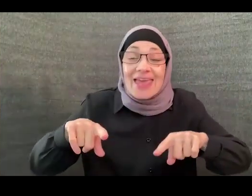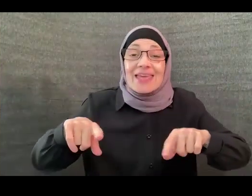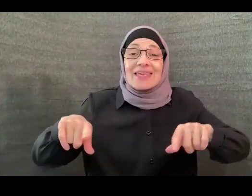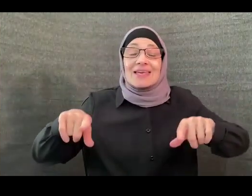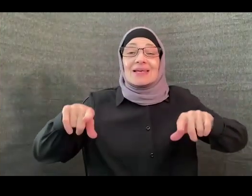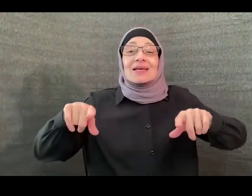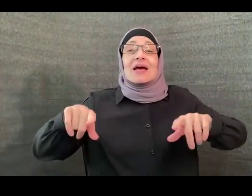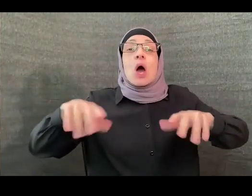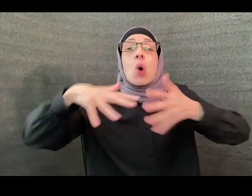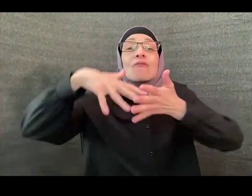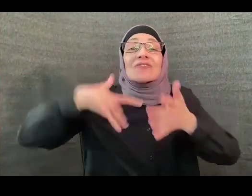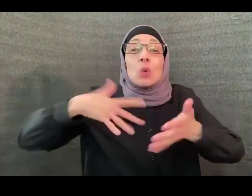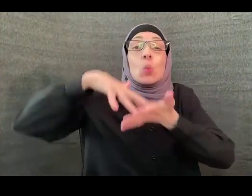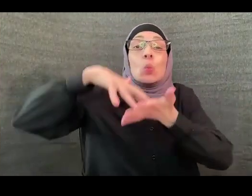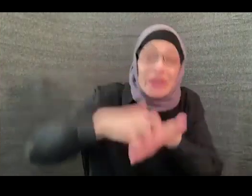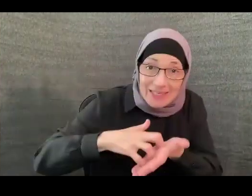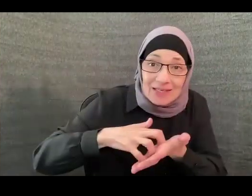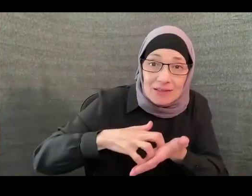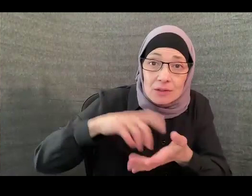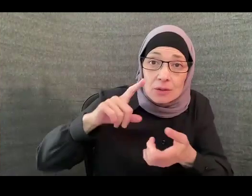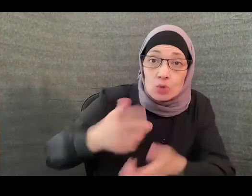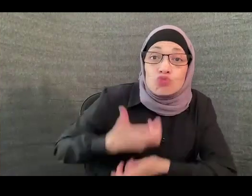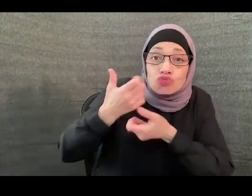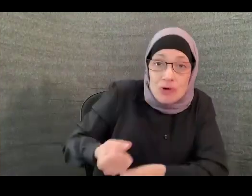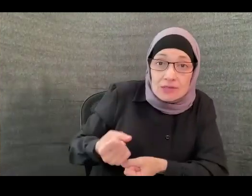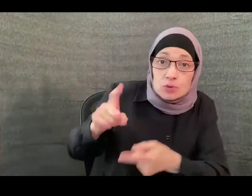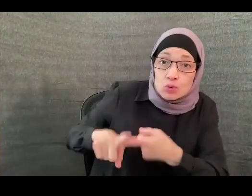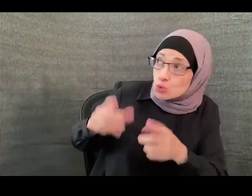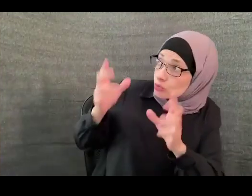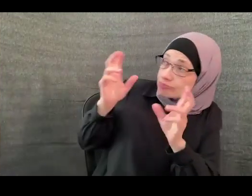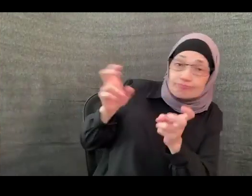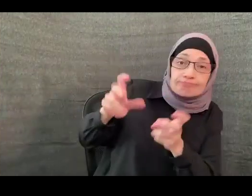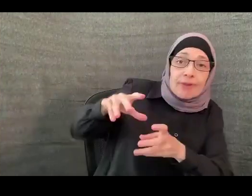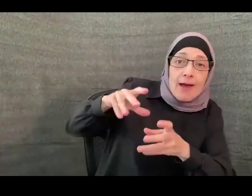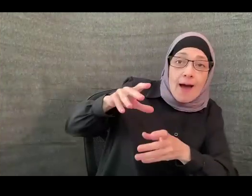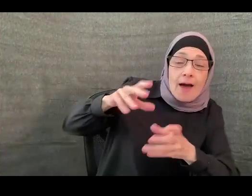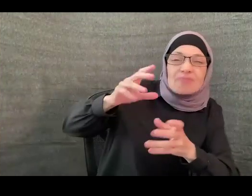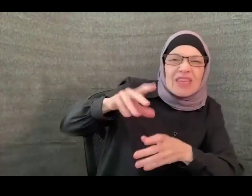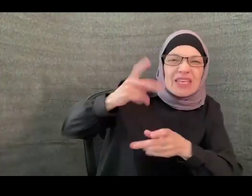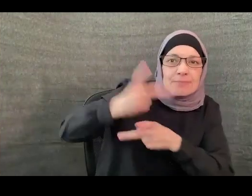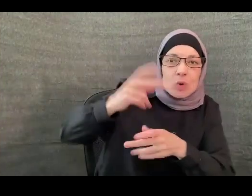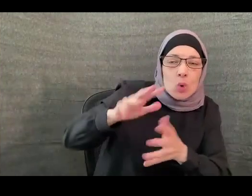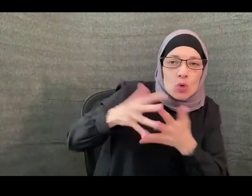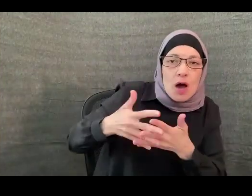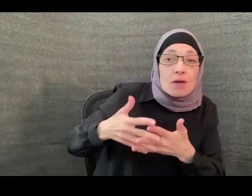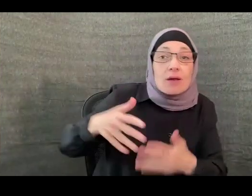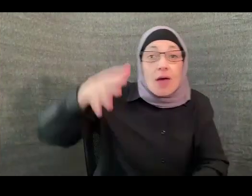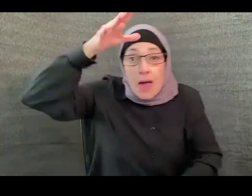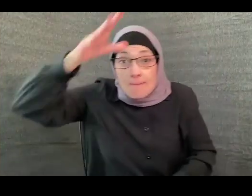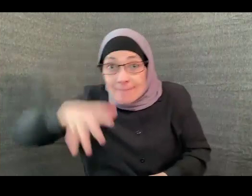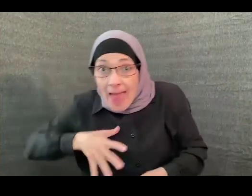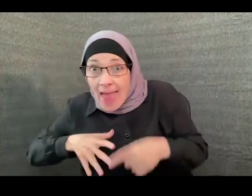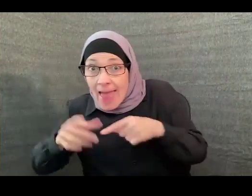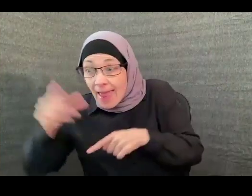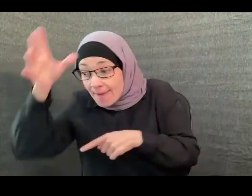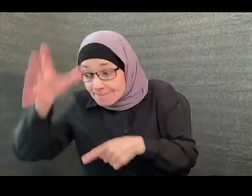Man accepted the amanah, but he later proved himself to be